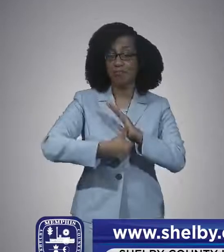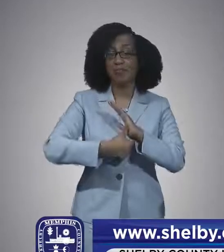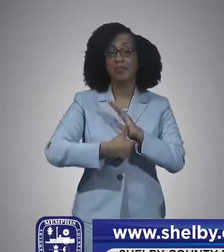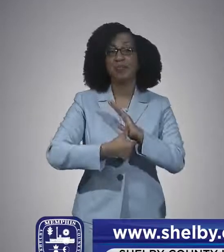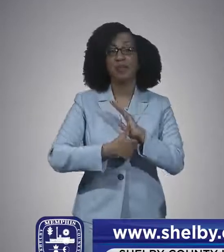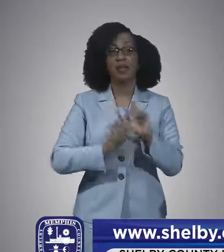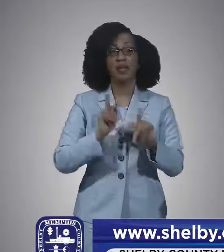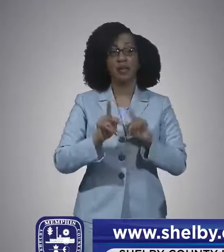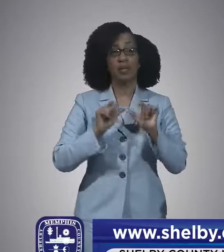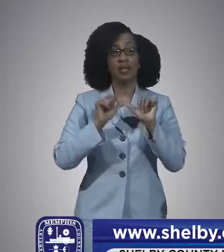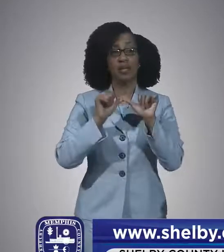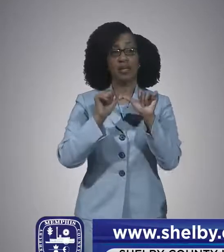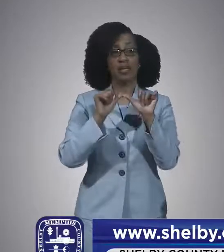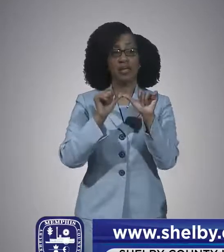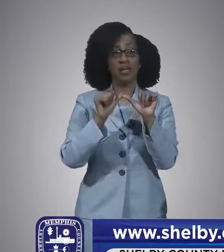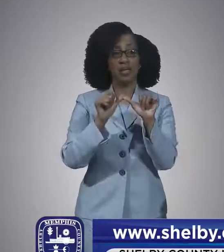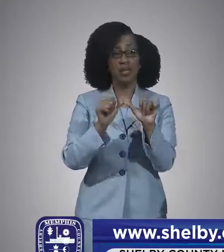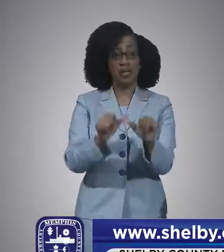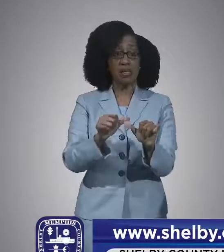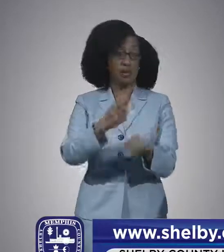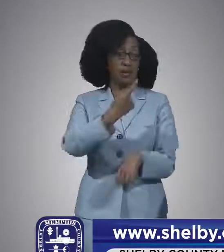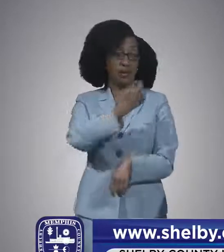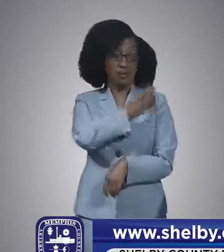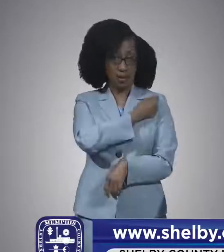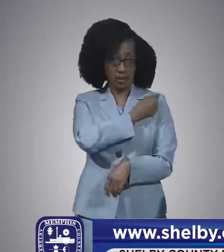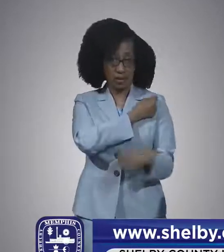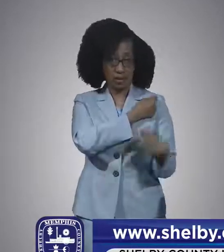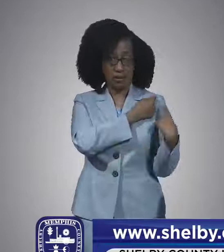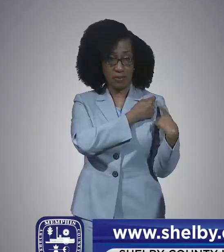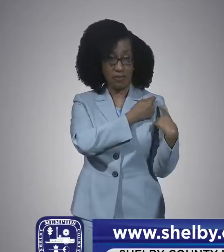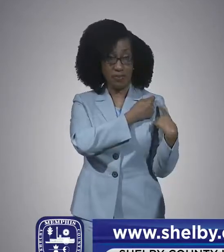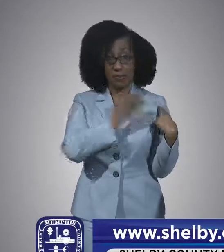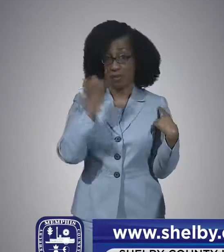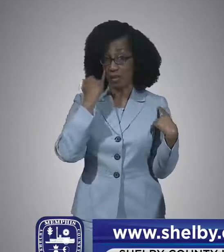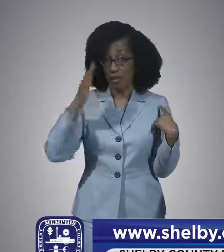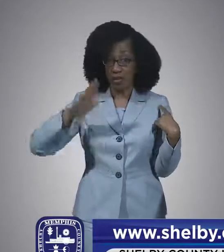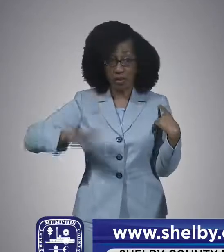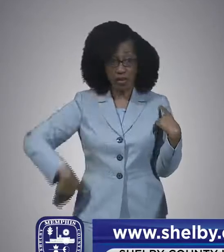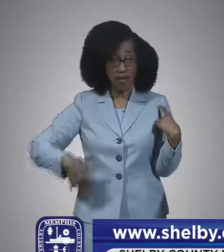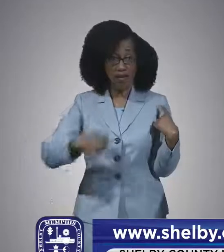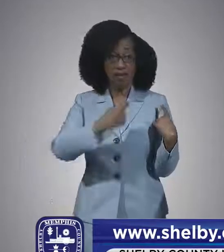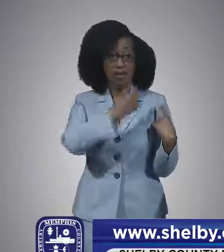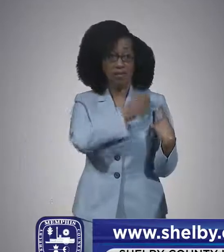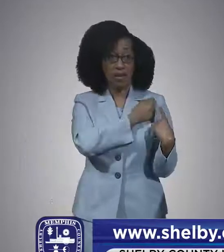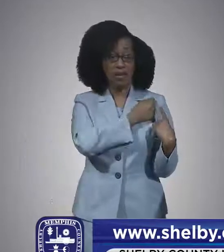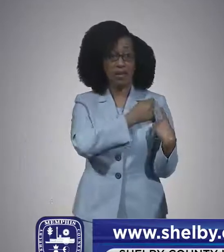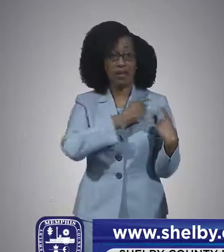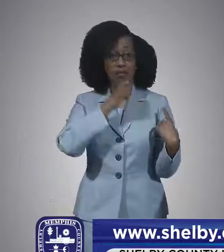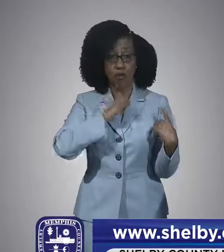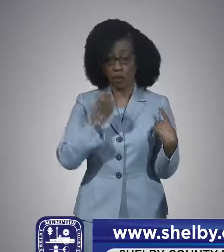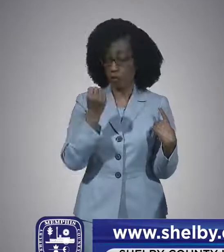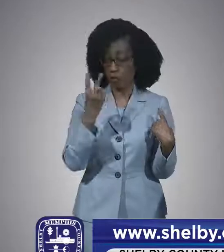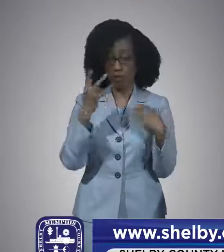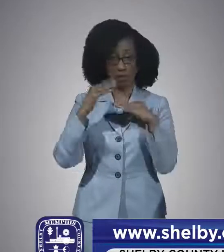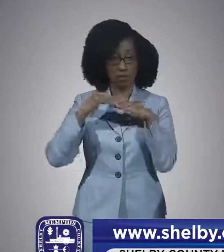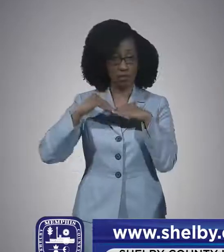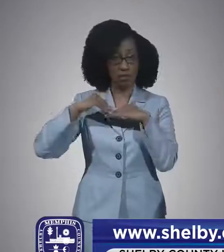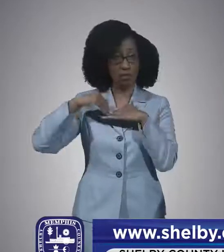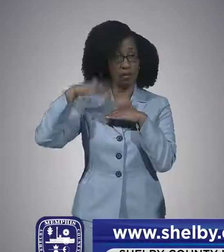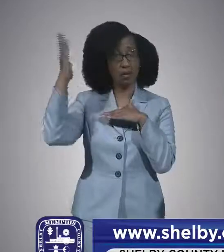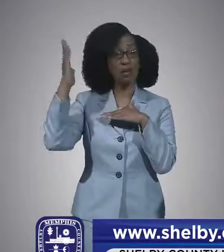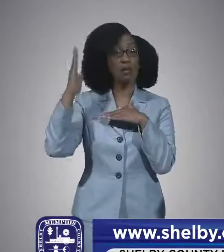folks continue to go out and get vaccinated. If you have not been vaccinated and you are 12 years of age or